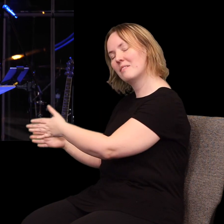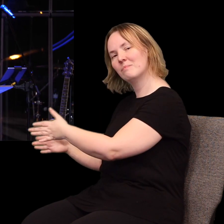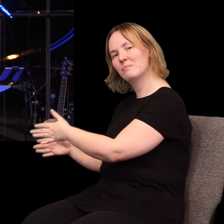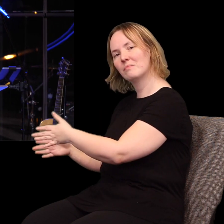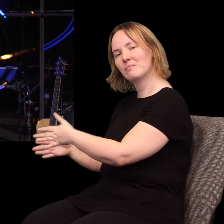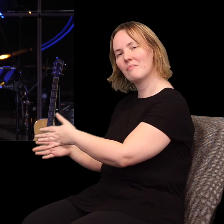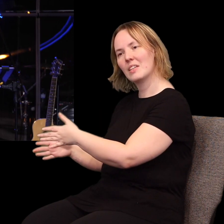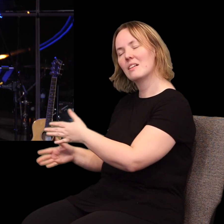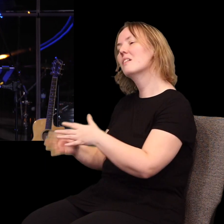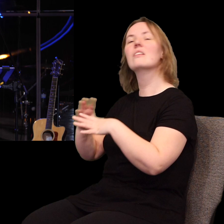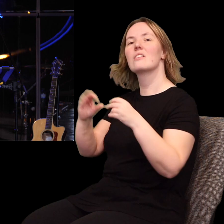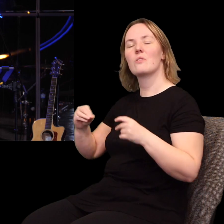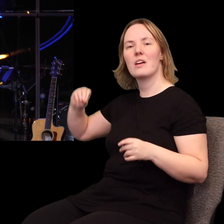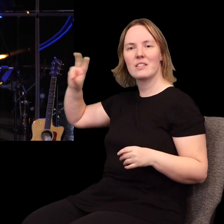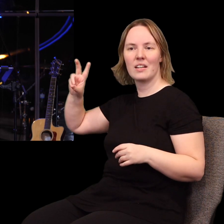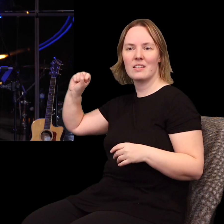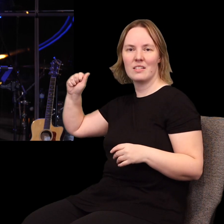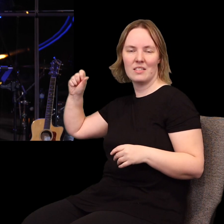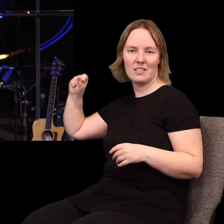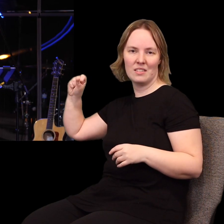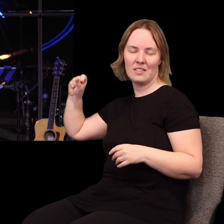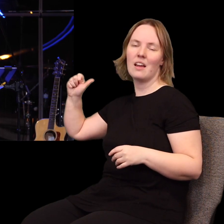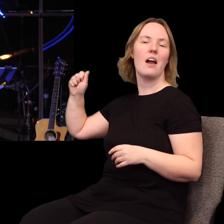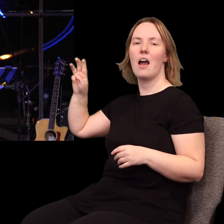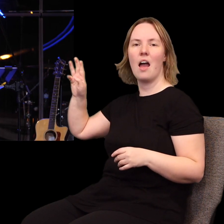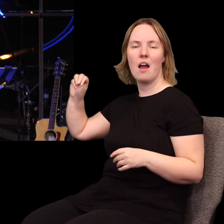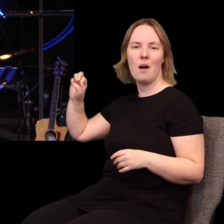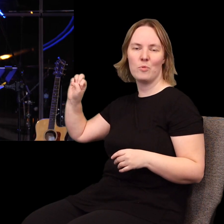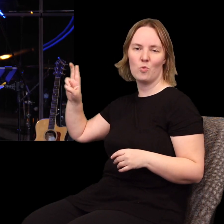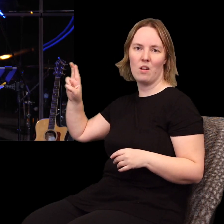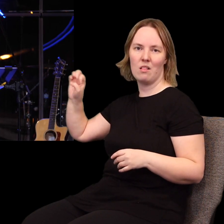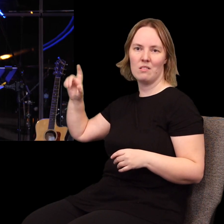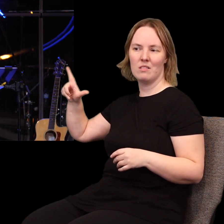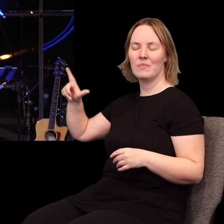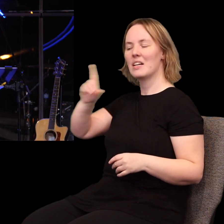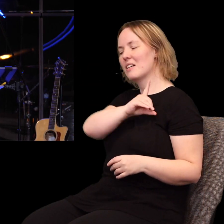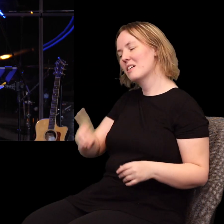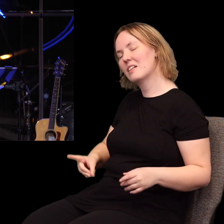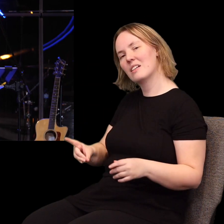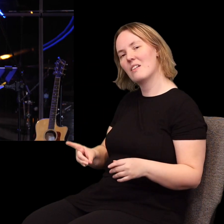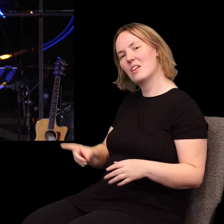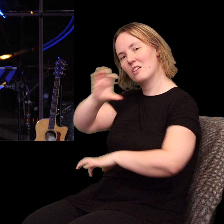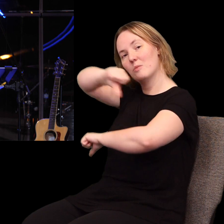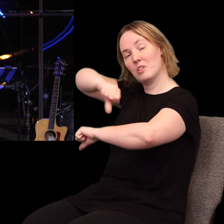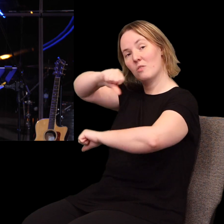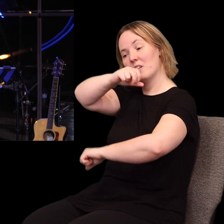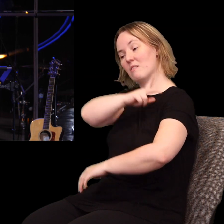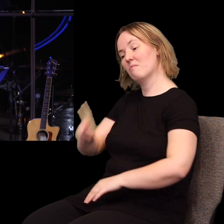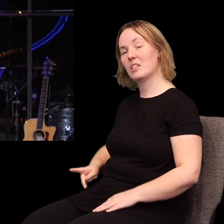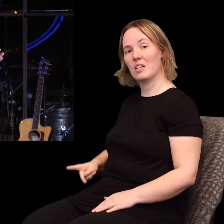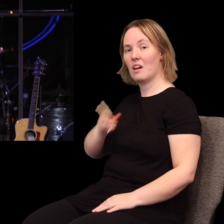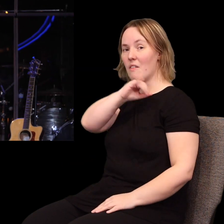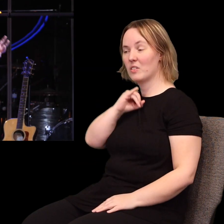different way. You may know the story in 2 Samuel chapter 5. David had just been anointed king of Israel, and so everybody knows David's reputation in the